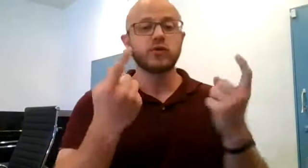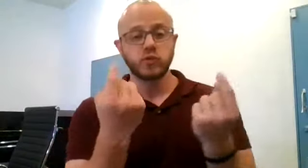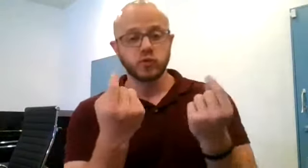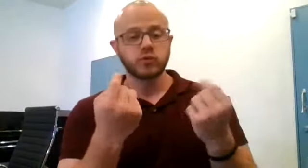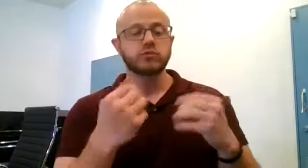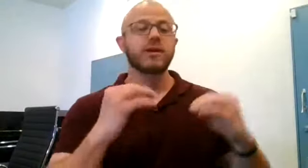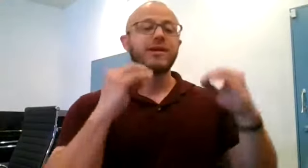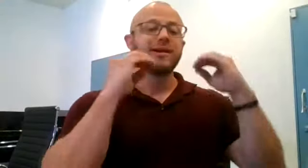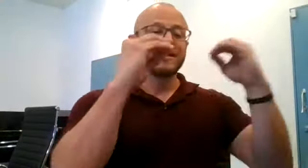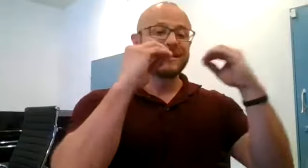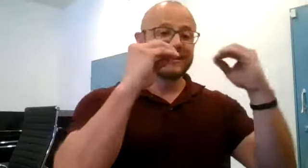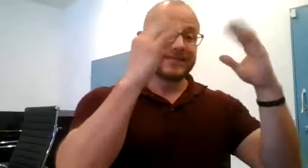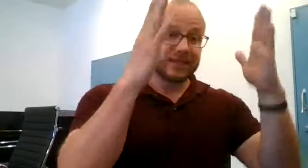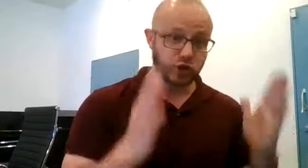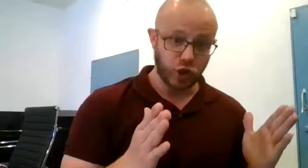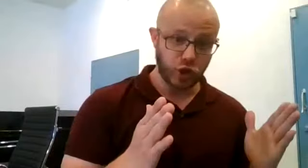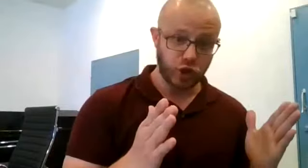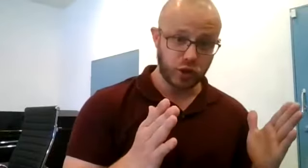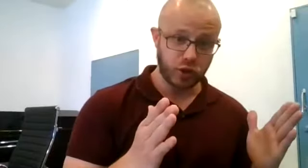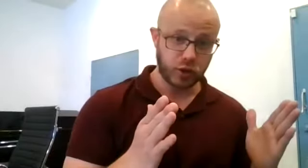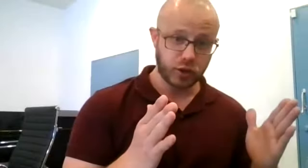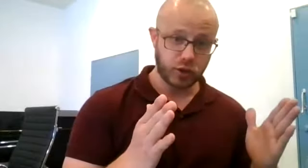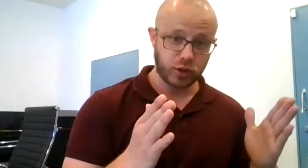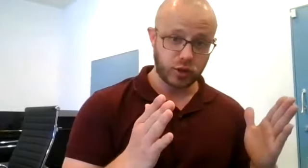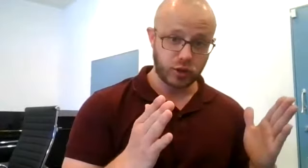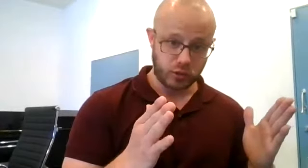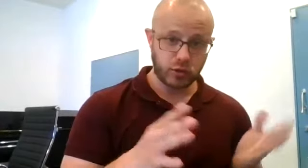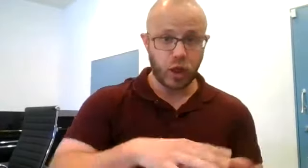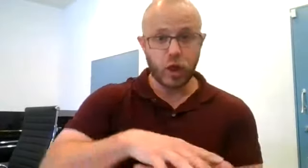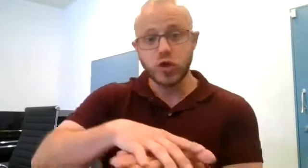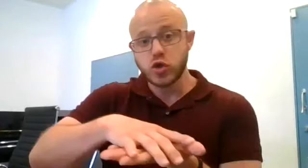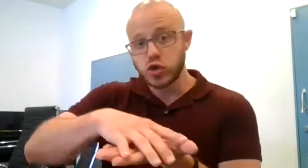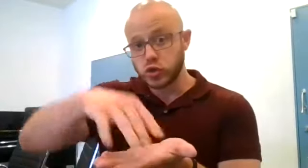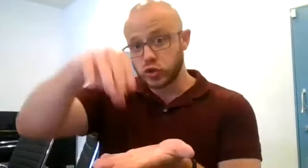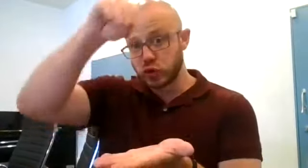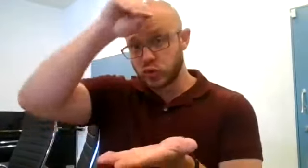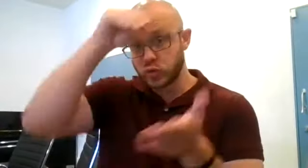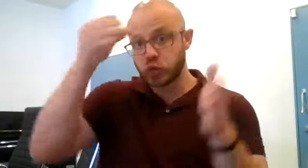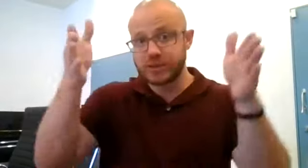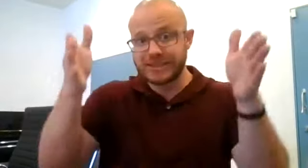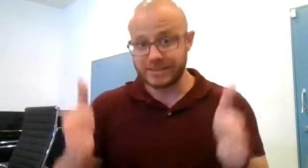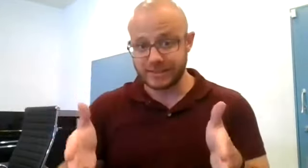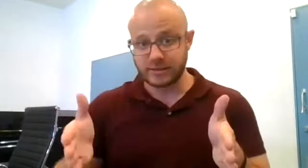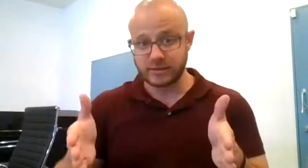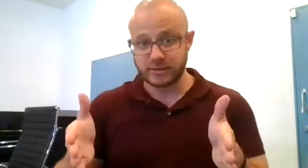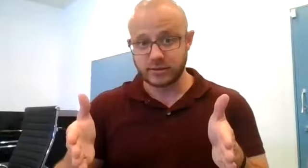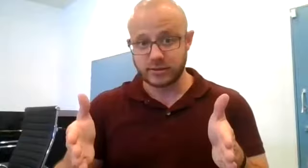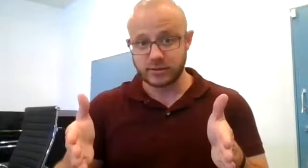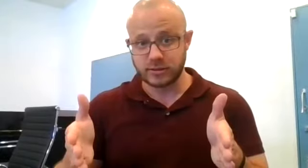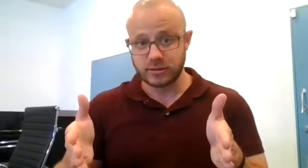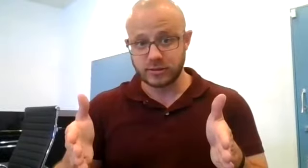Some will sign or teach. Teacher. Remember? Student. You add the